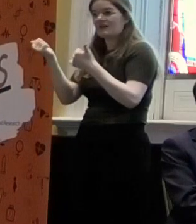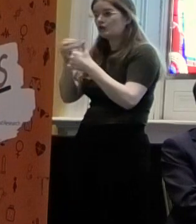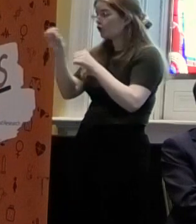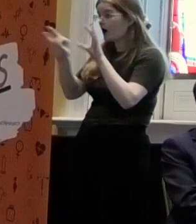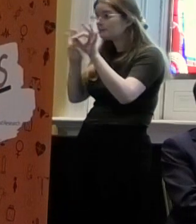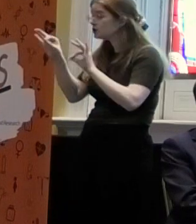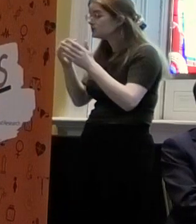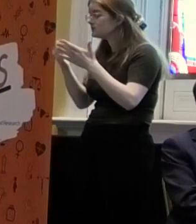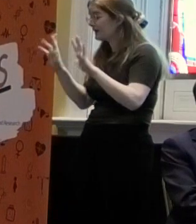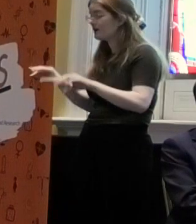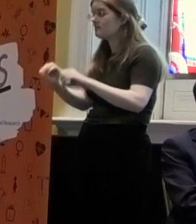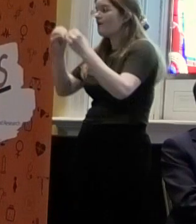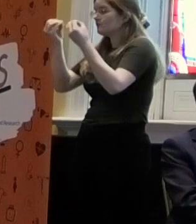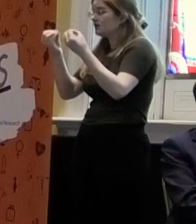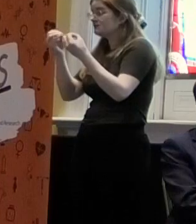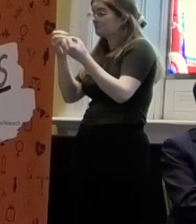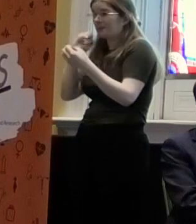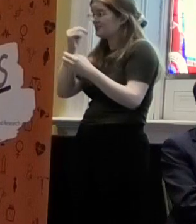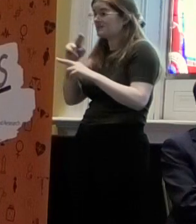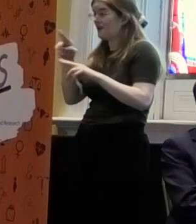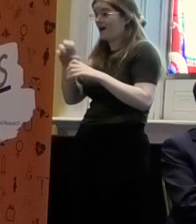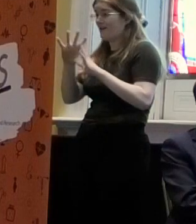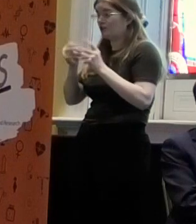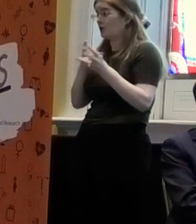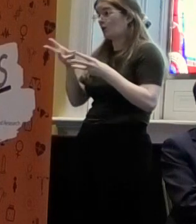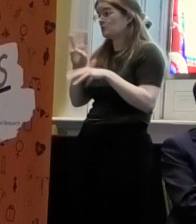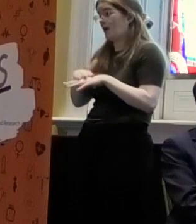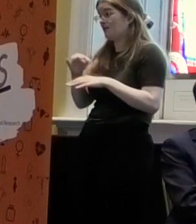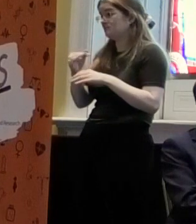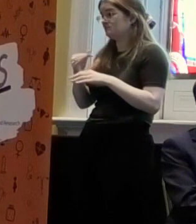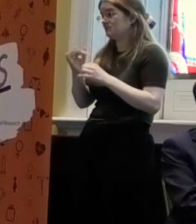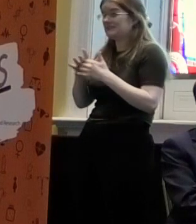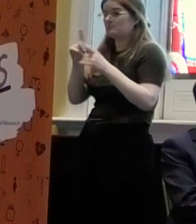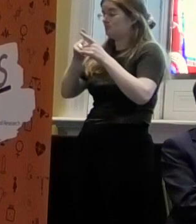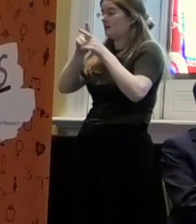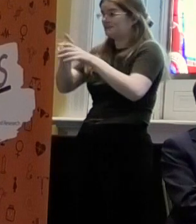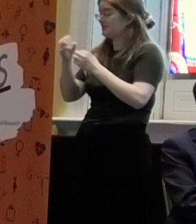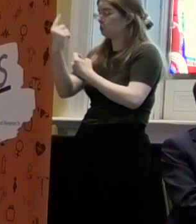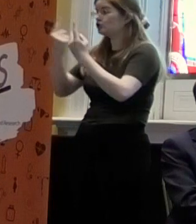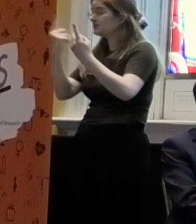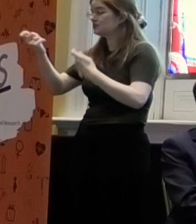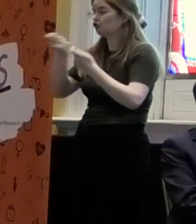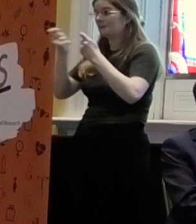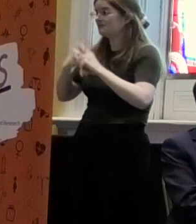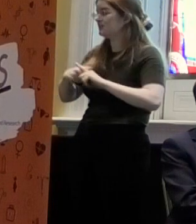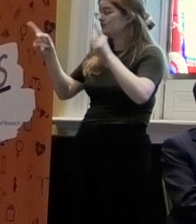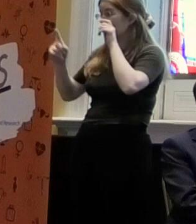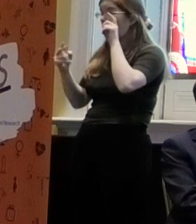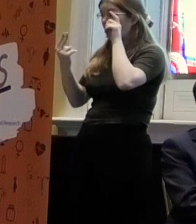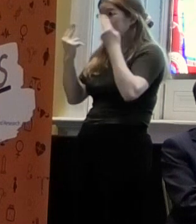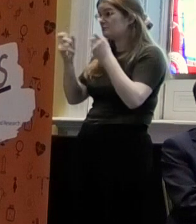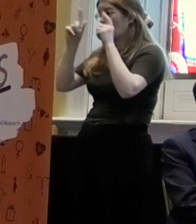things that can be offered, because not everything will work for one person, and also being cognizant of the patient